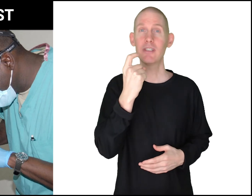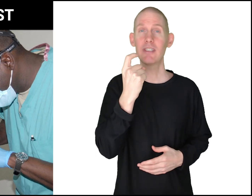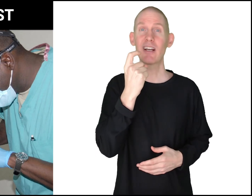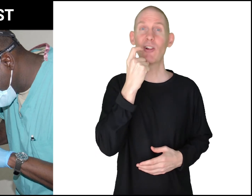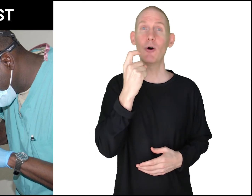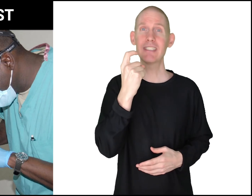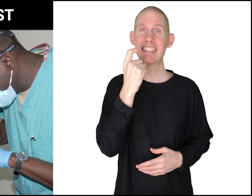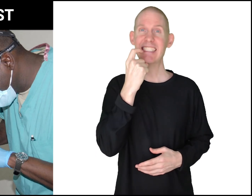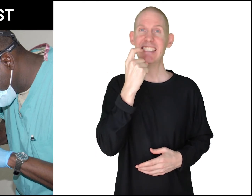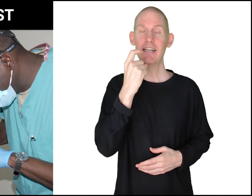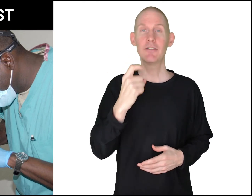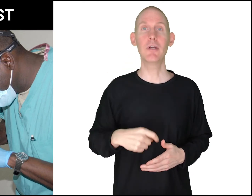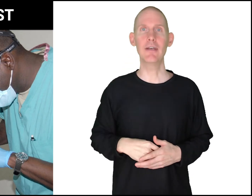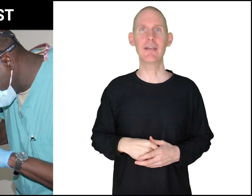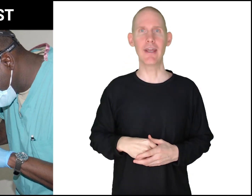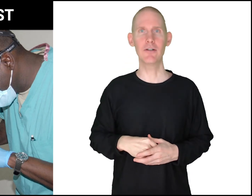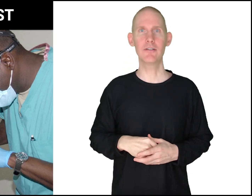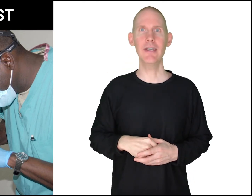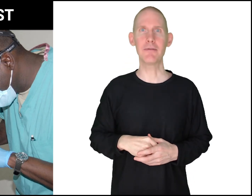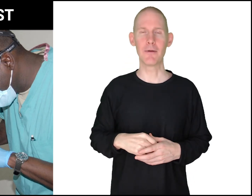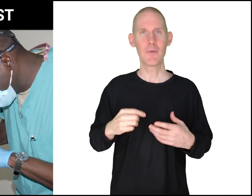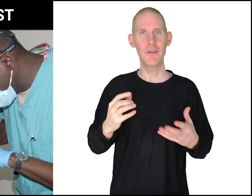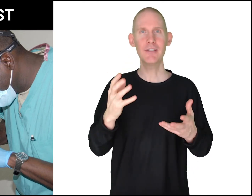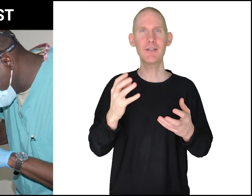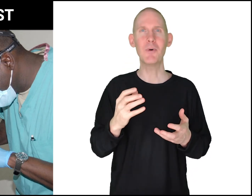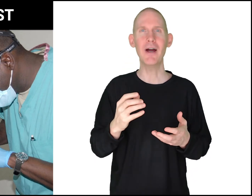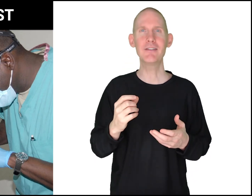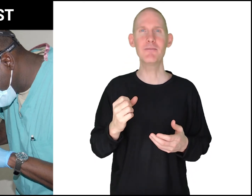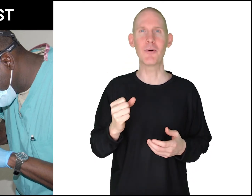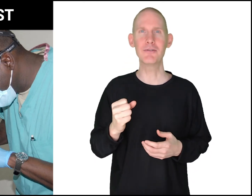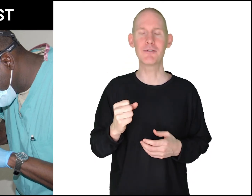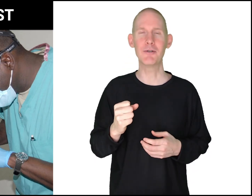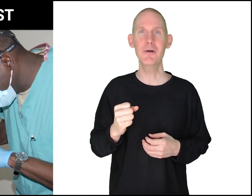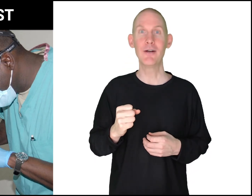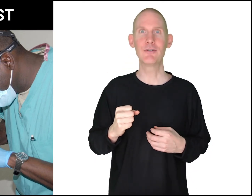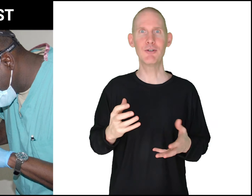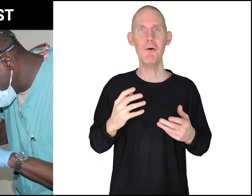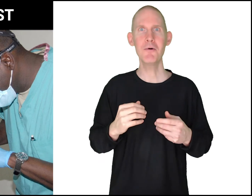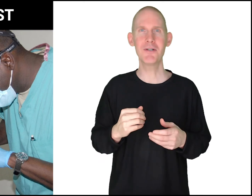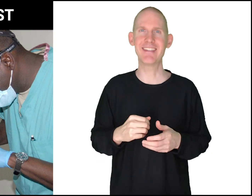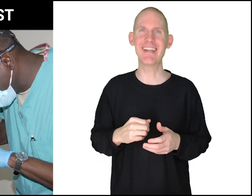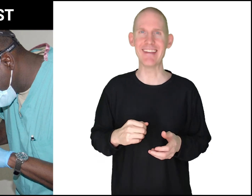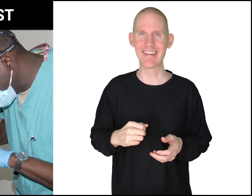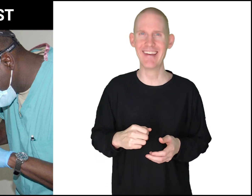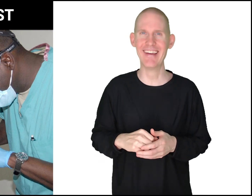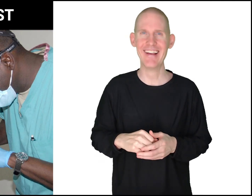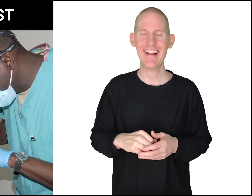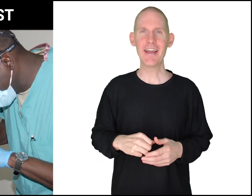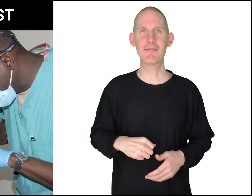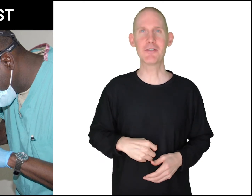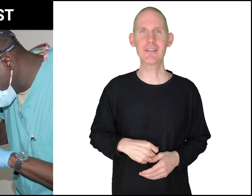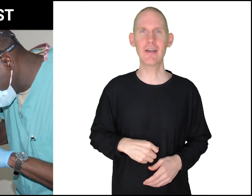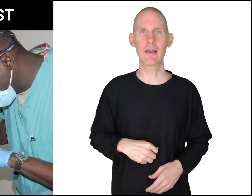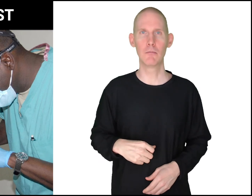get close to indicate your teeth. This is why it's important to show your teeth. If you're just like,